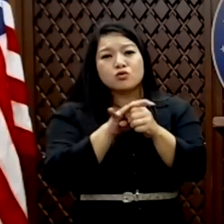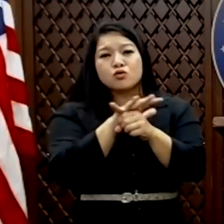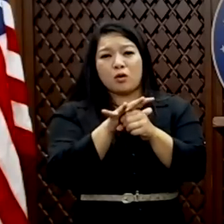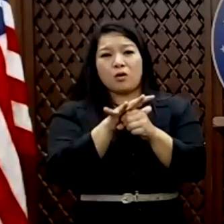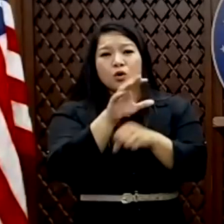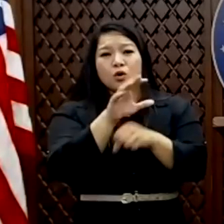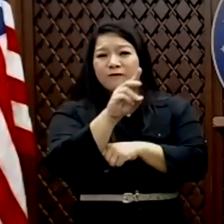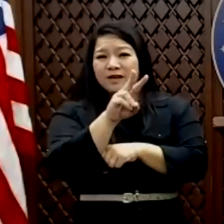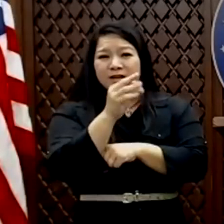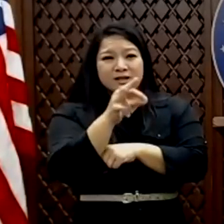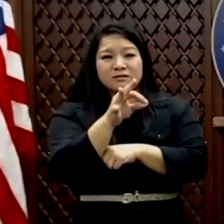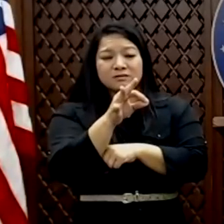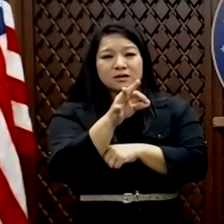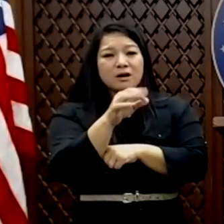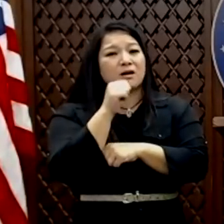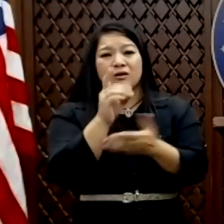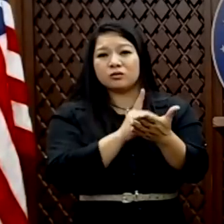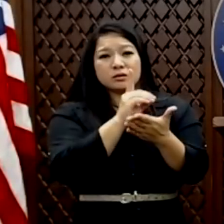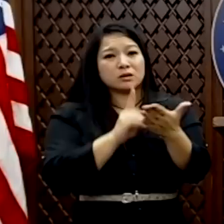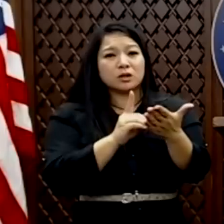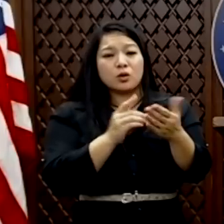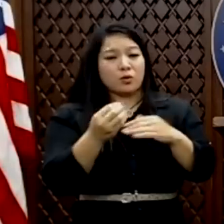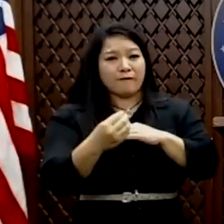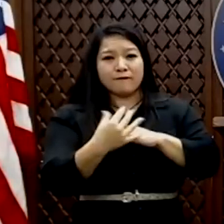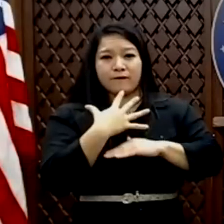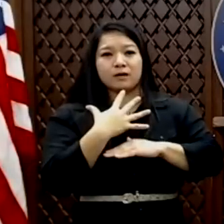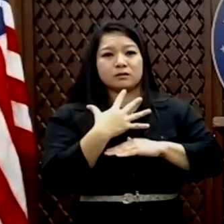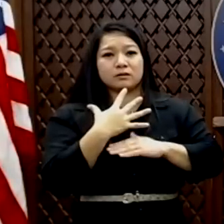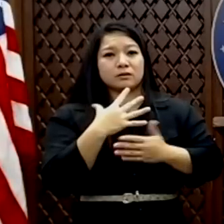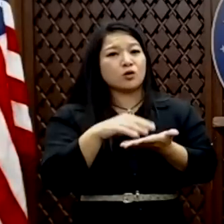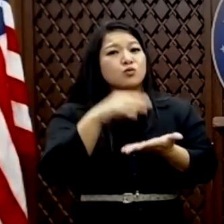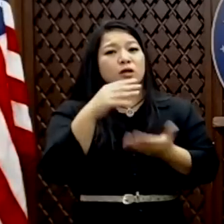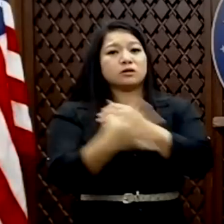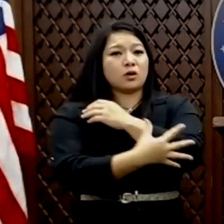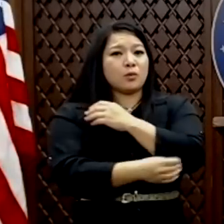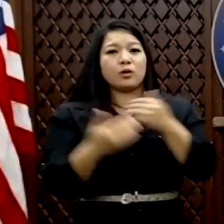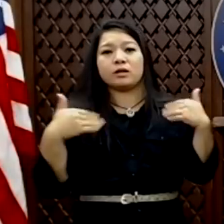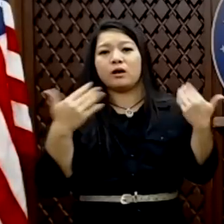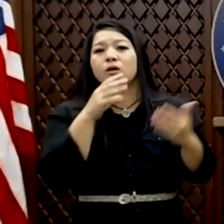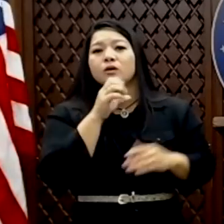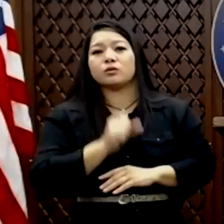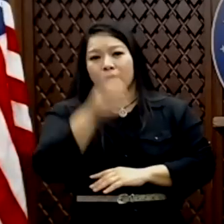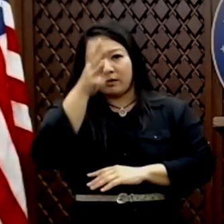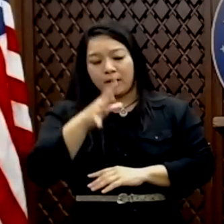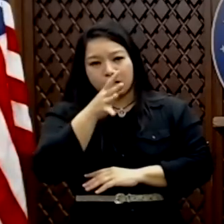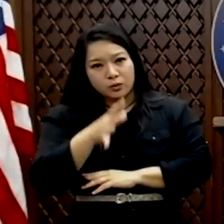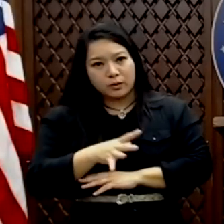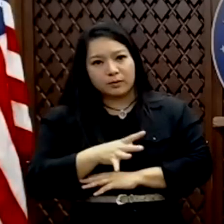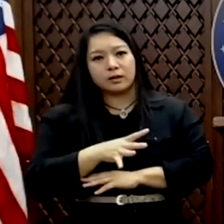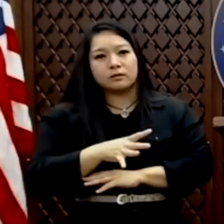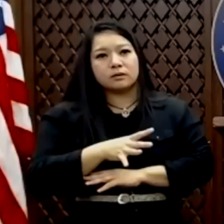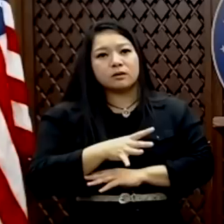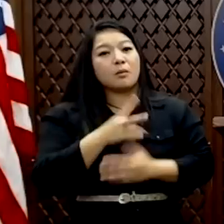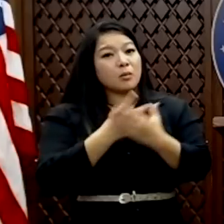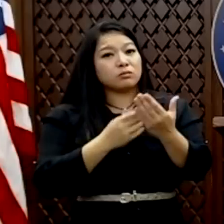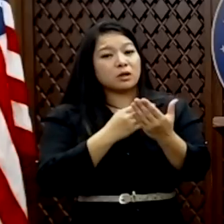COVID-19 does not discriminate. It will infect the rich, the poor, the young, the old, men and women. It